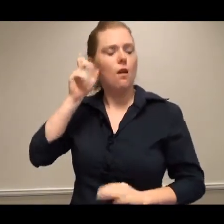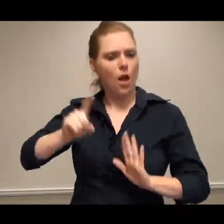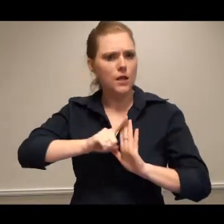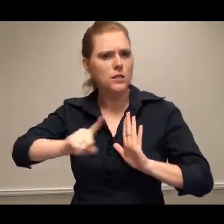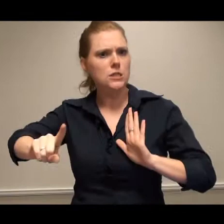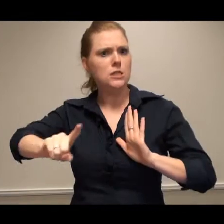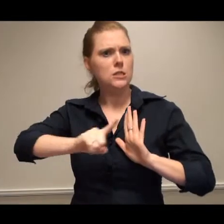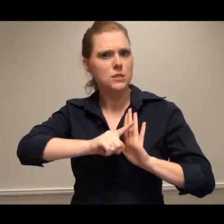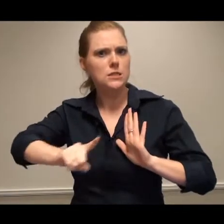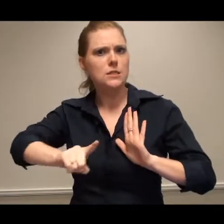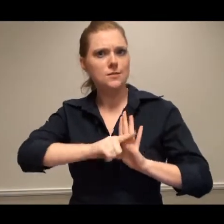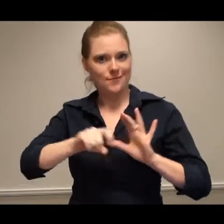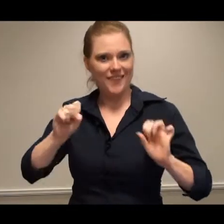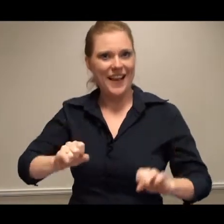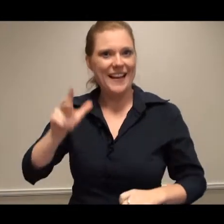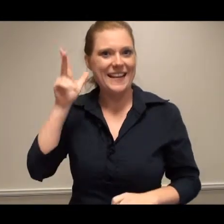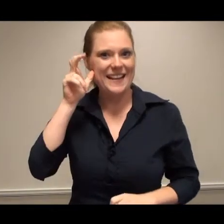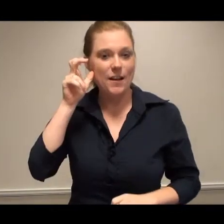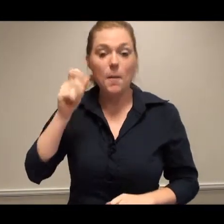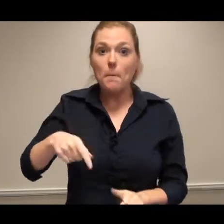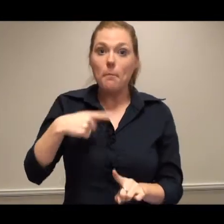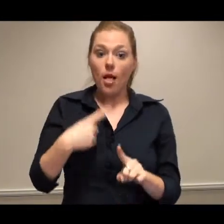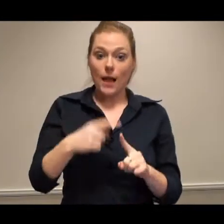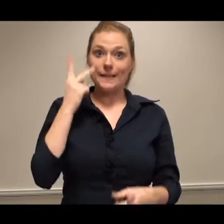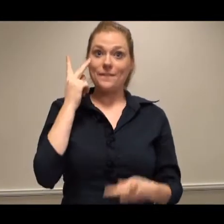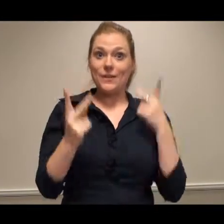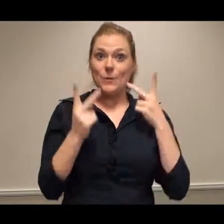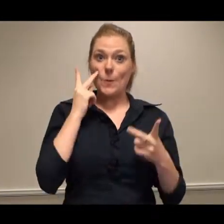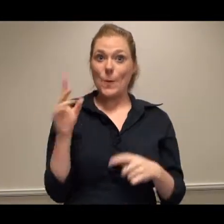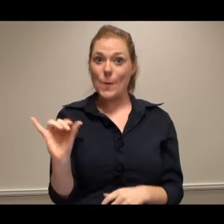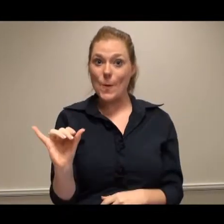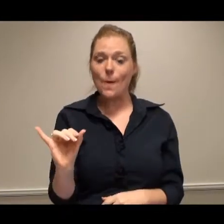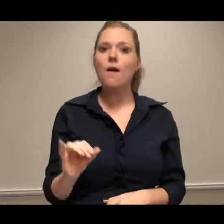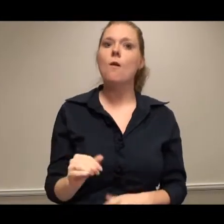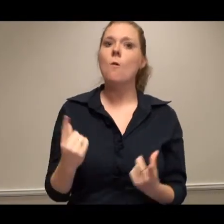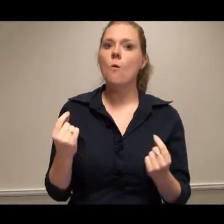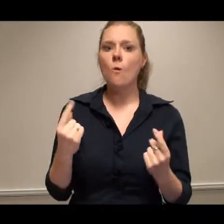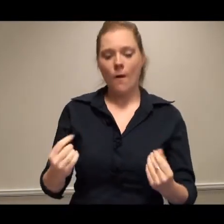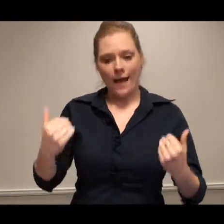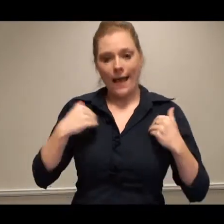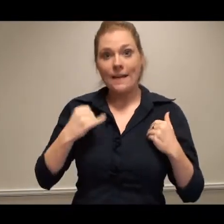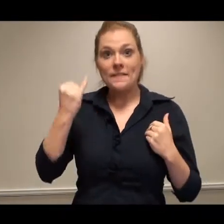It also visually displays the word fire during an activation.